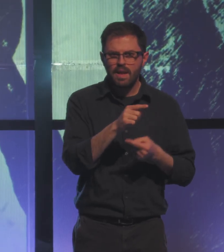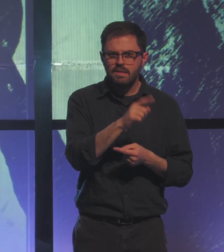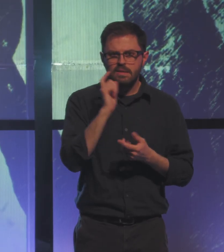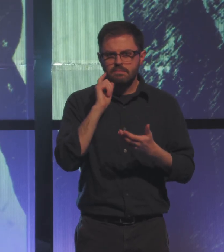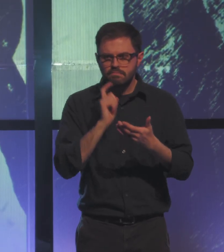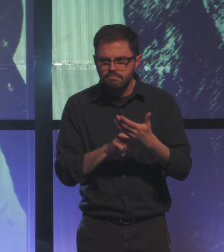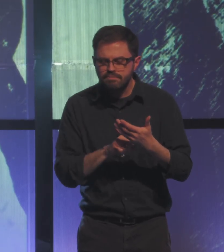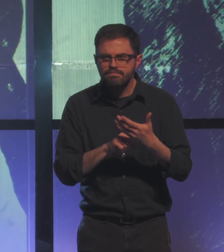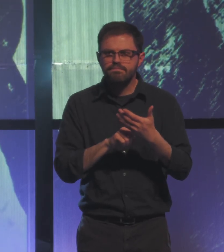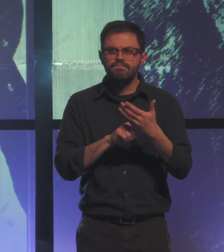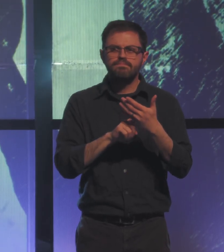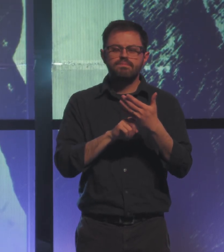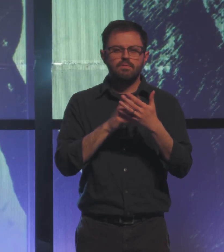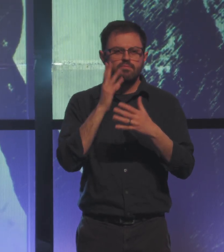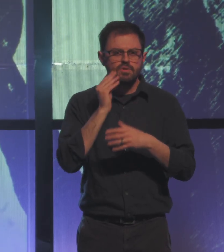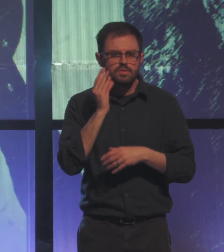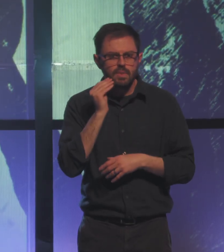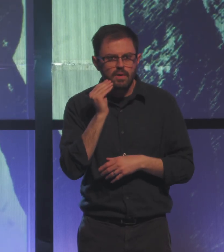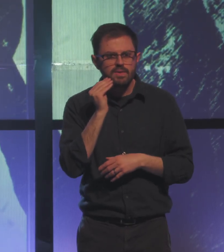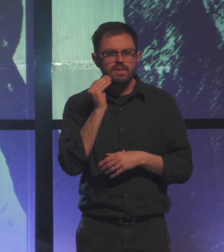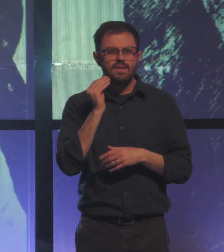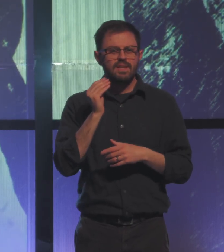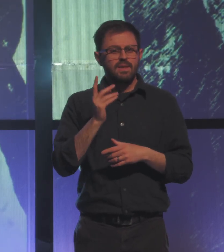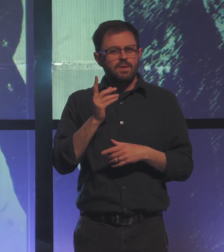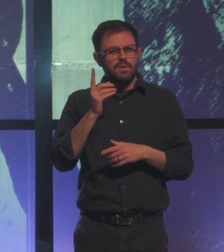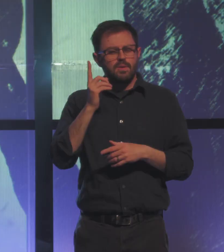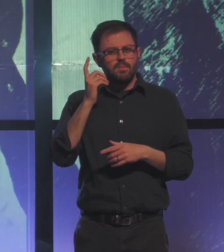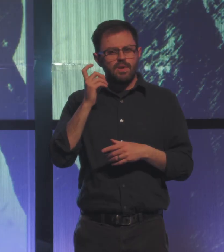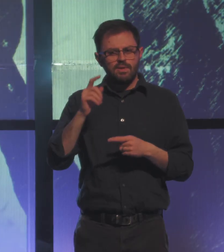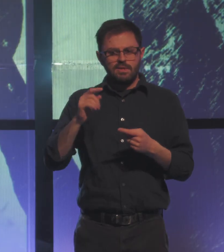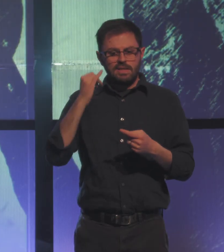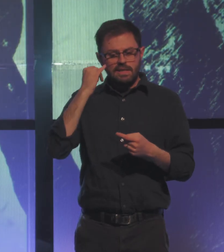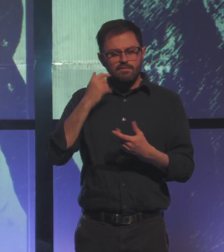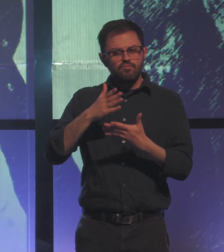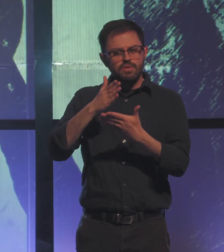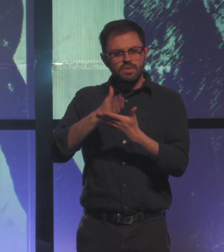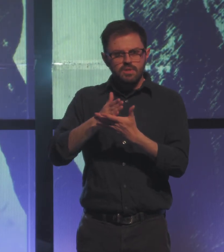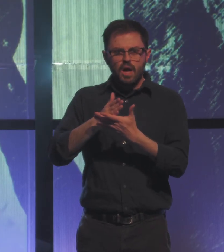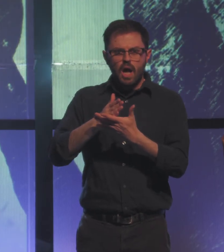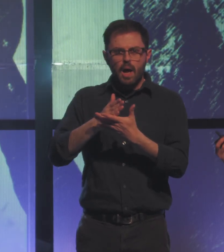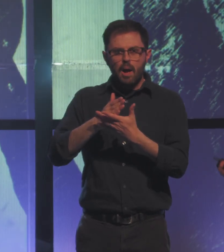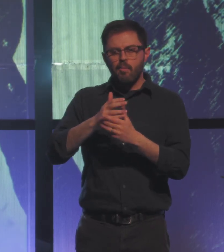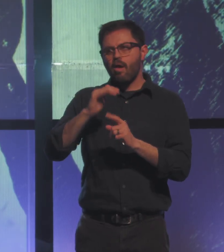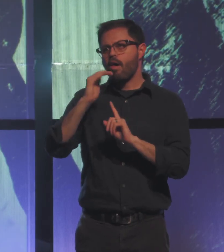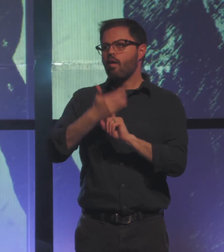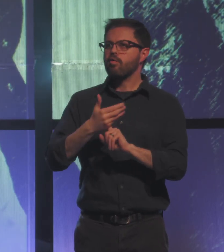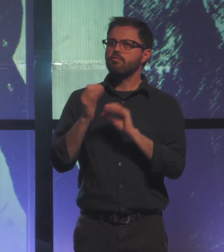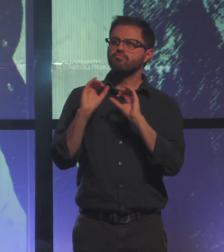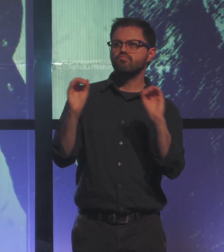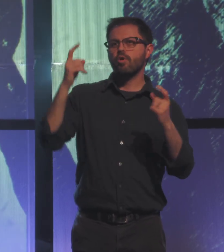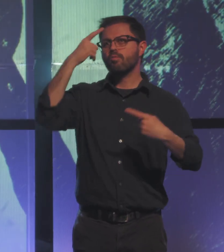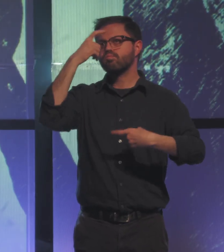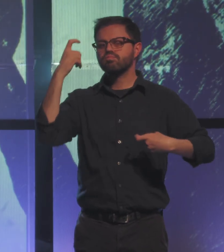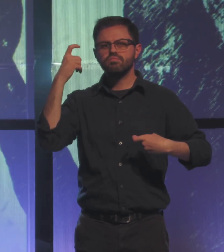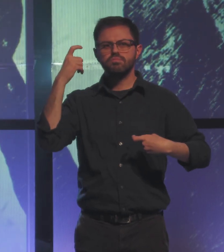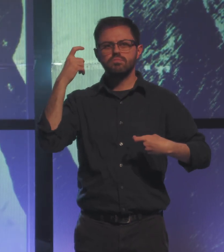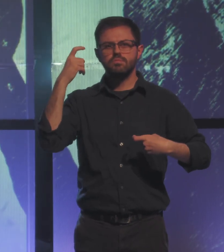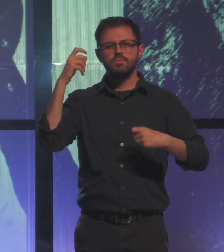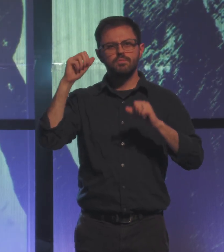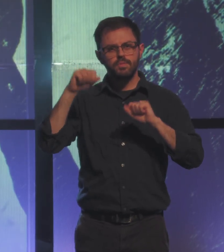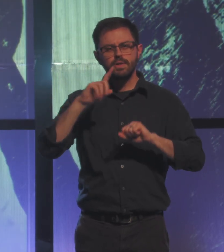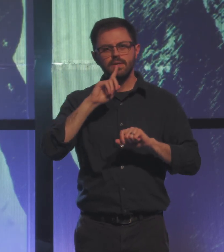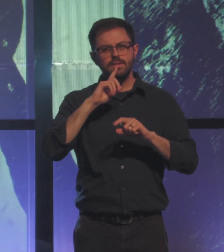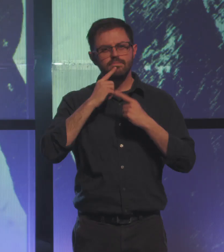healing begins the moment that we stop pretending that we don't have wounds. It's okay to acknowledge them. It's okay to